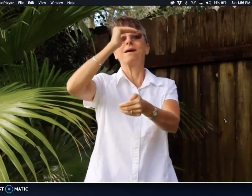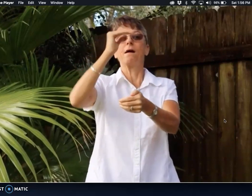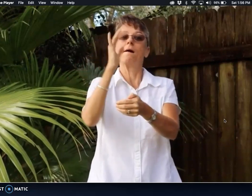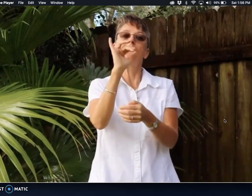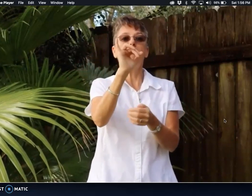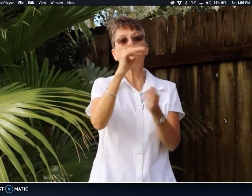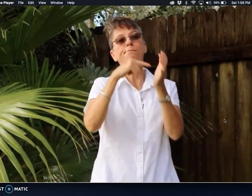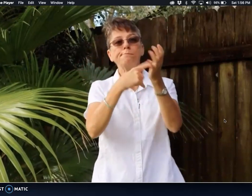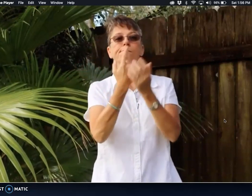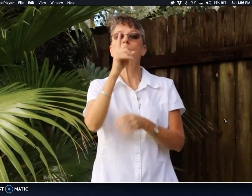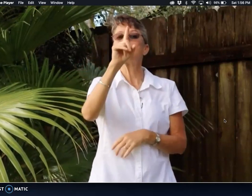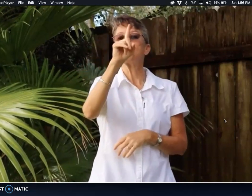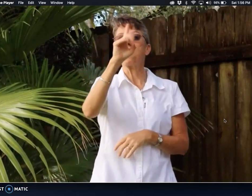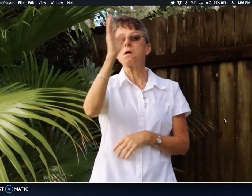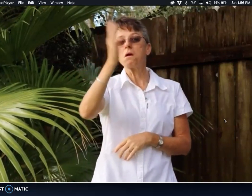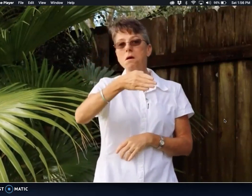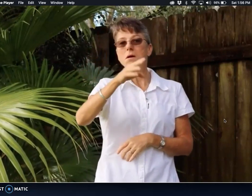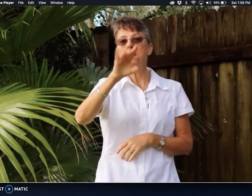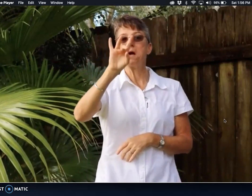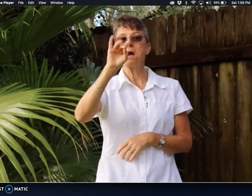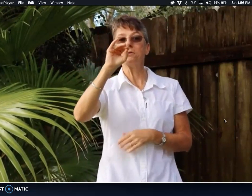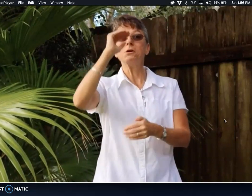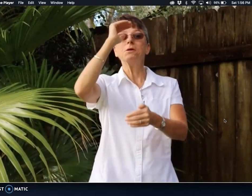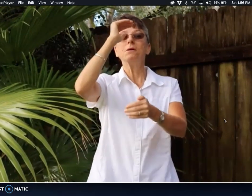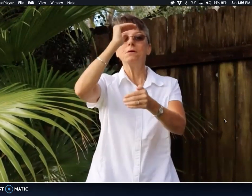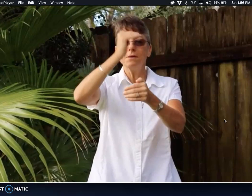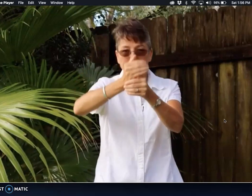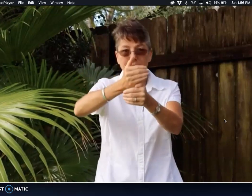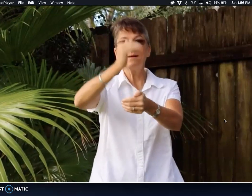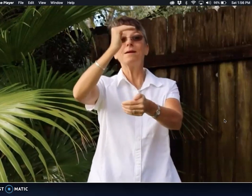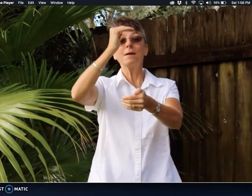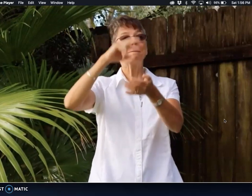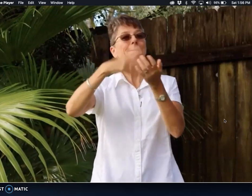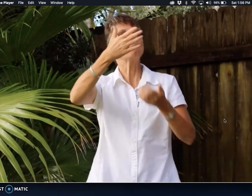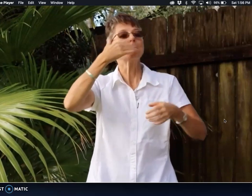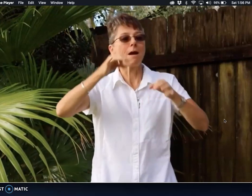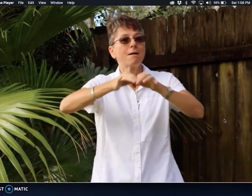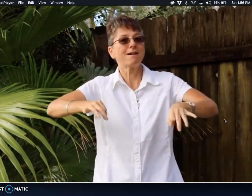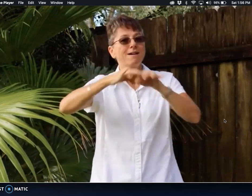If you want the blur, you're gonna have a slower shutter speed.